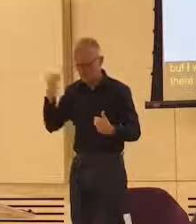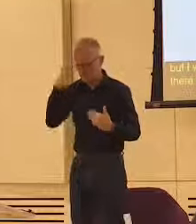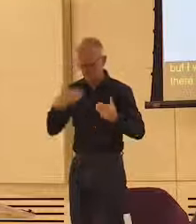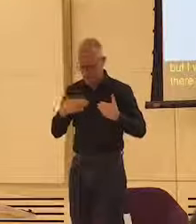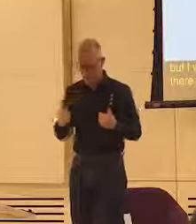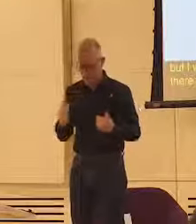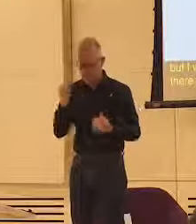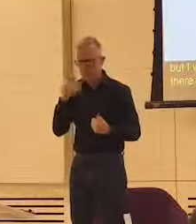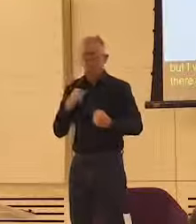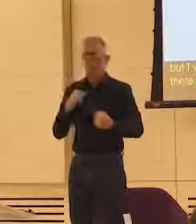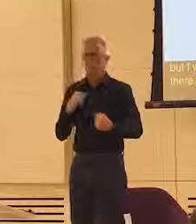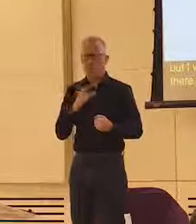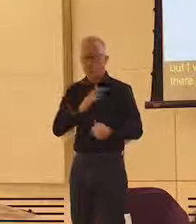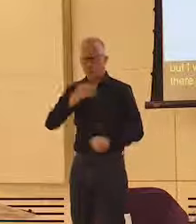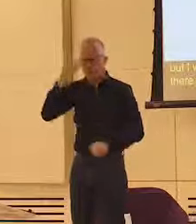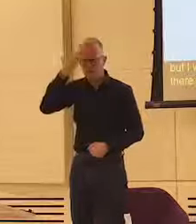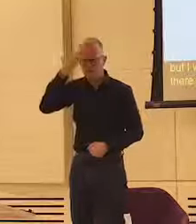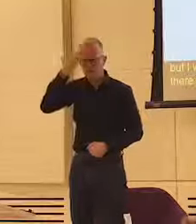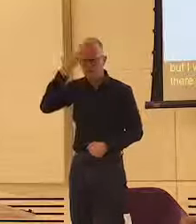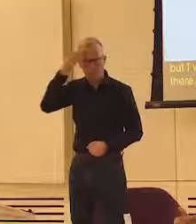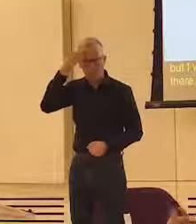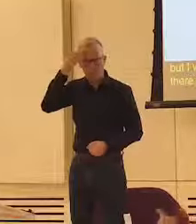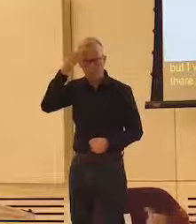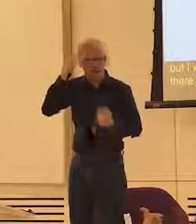sign it as forget with a thumb up